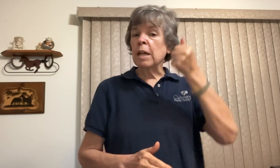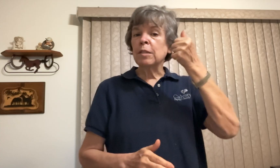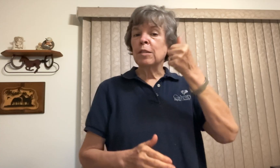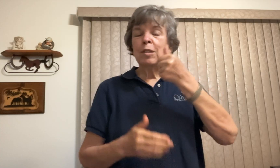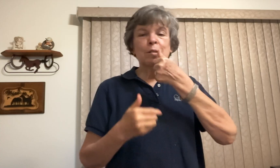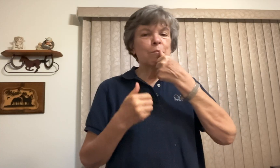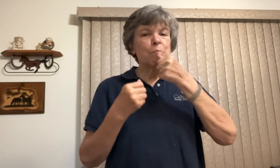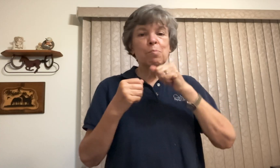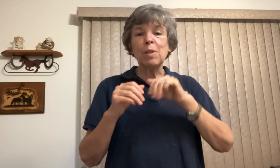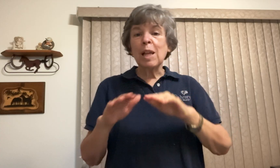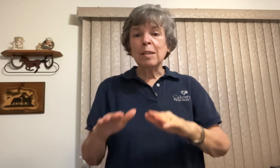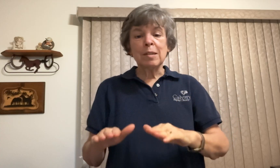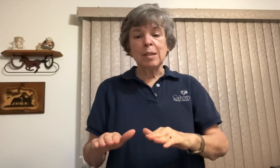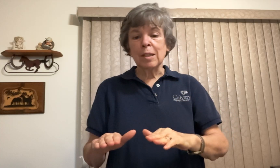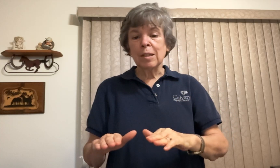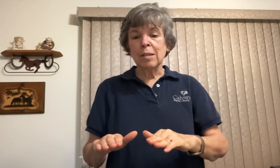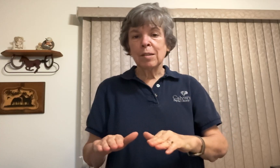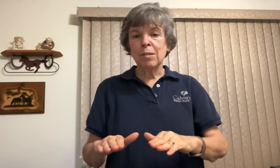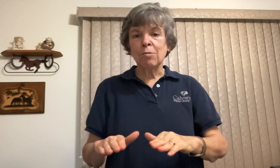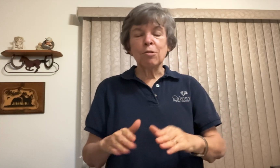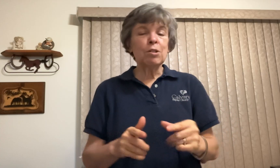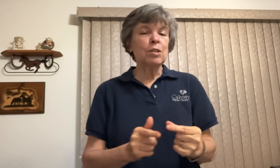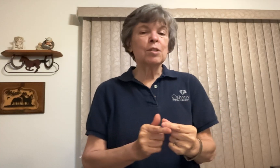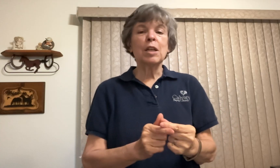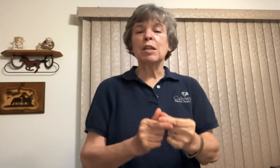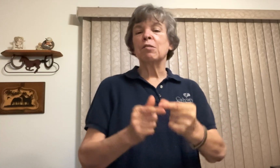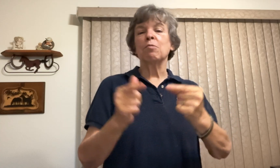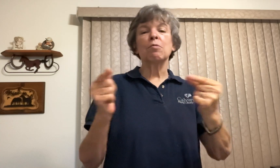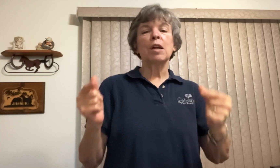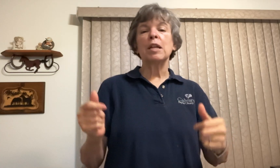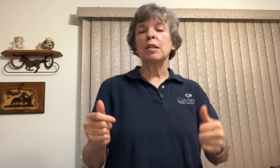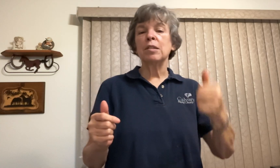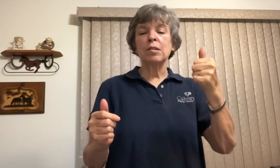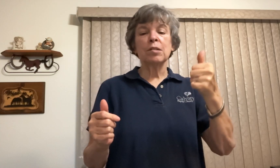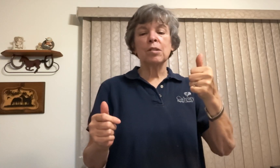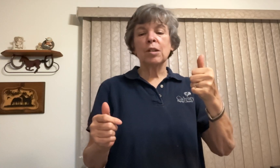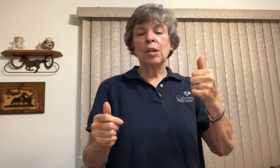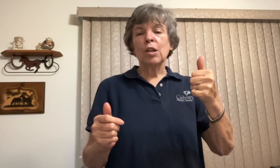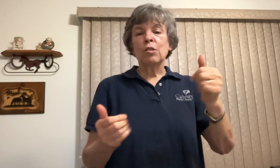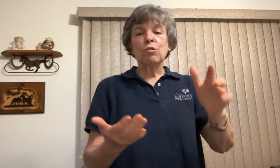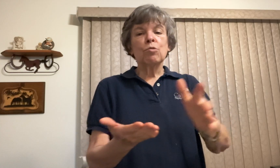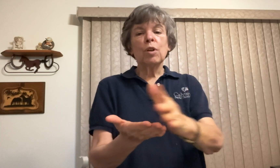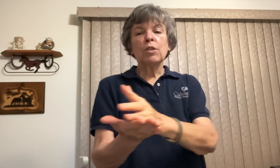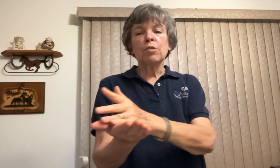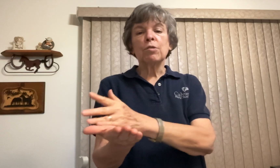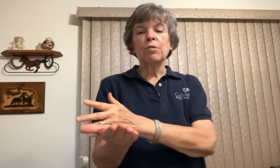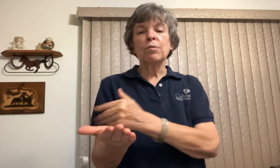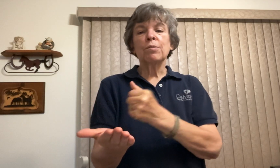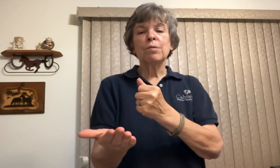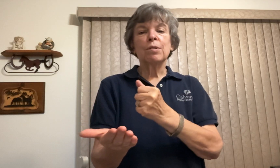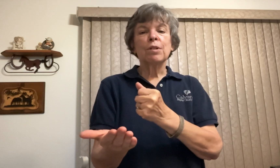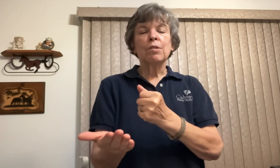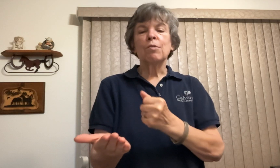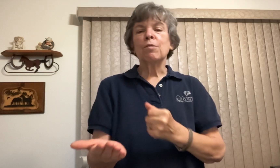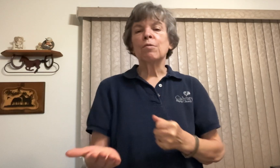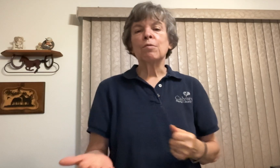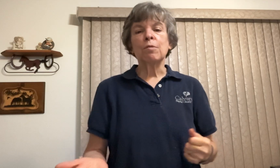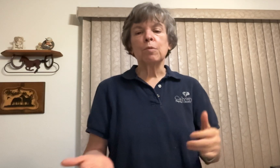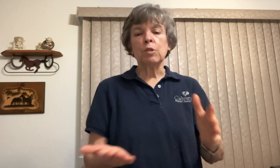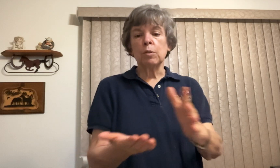best blessing. Or you can say greatest treasure, which